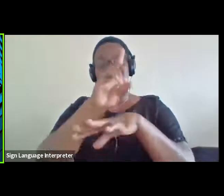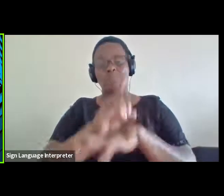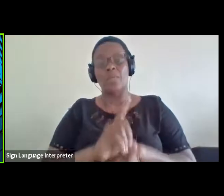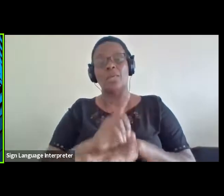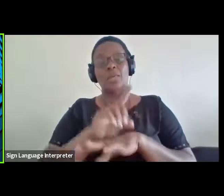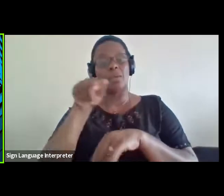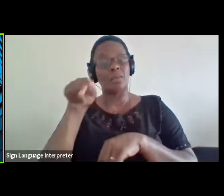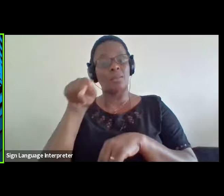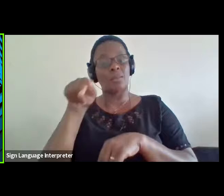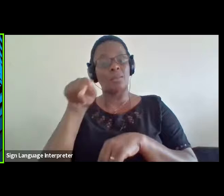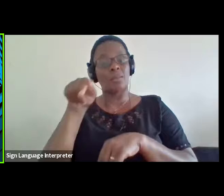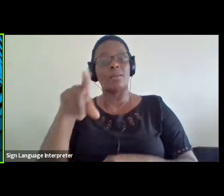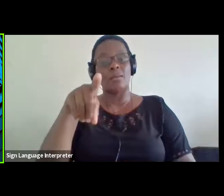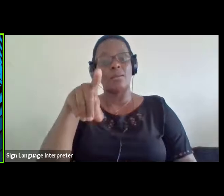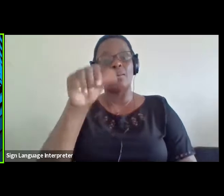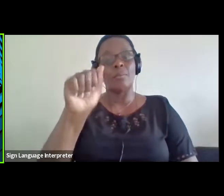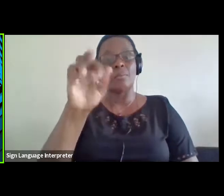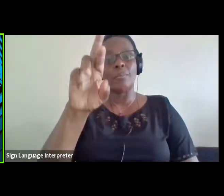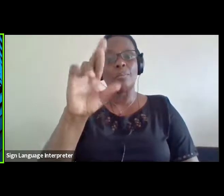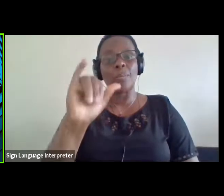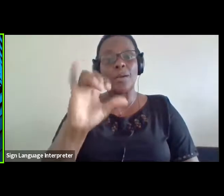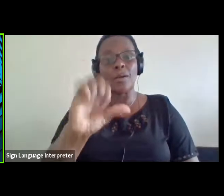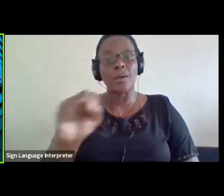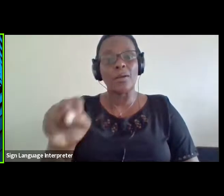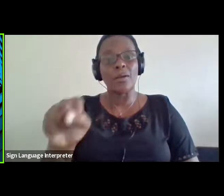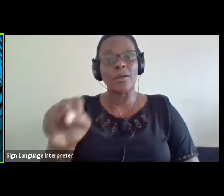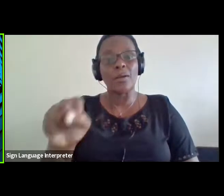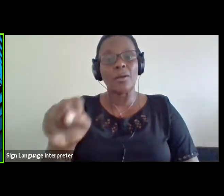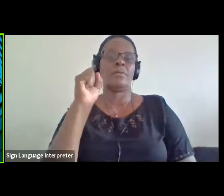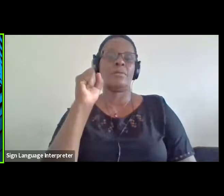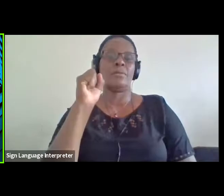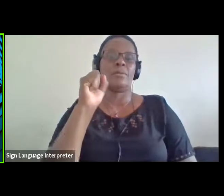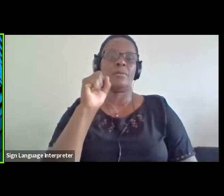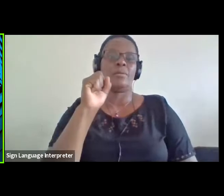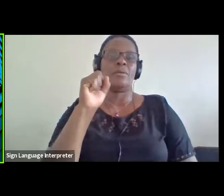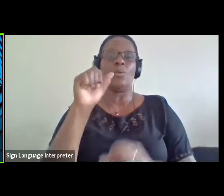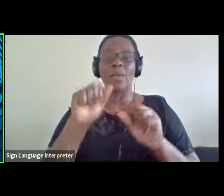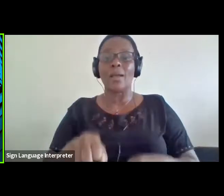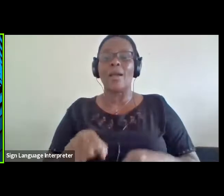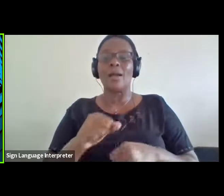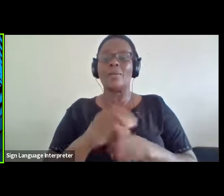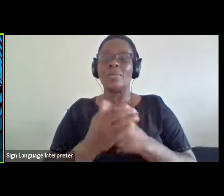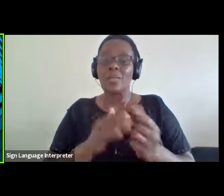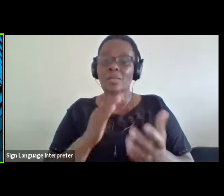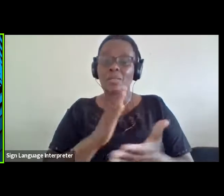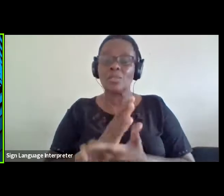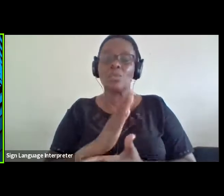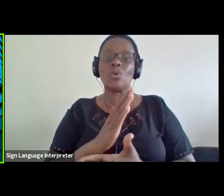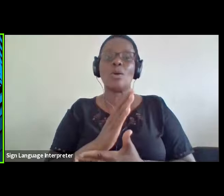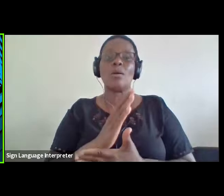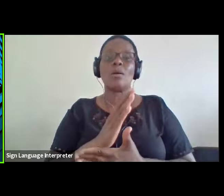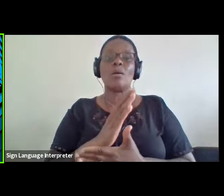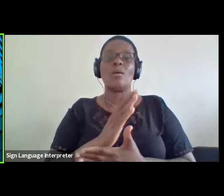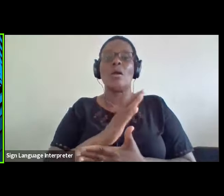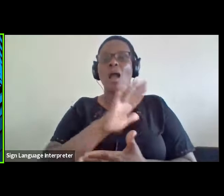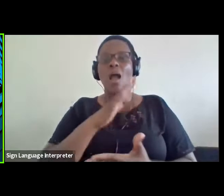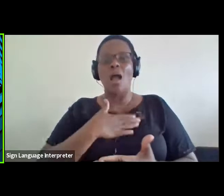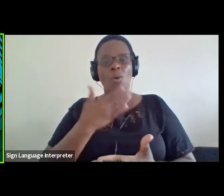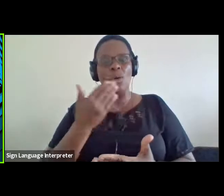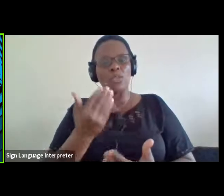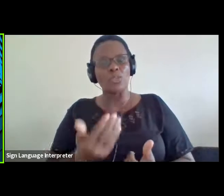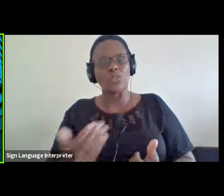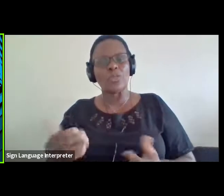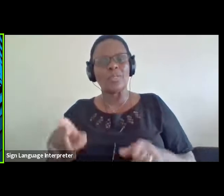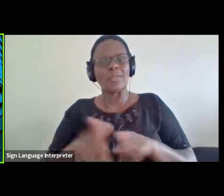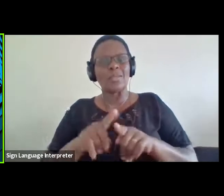governments to support the Paris call for trust and security within cyberspace. We can ensure that it's not just us, but our kids and the generations